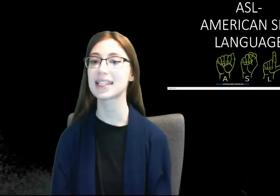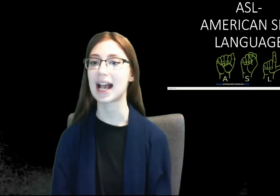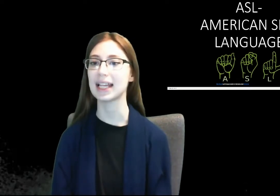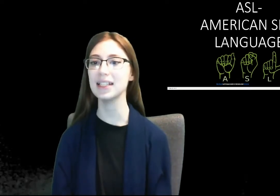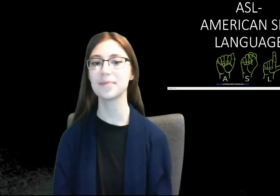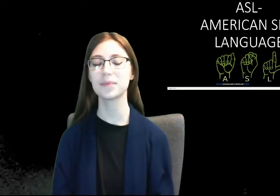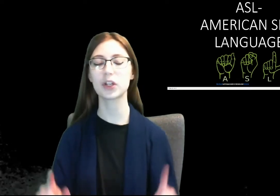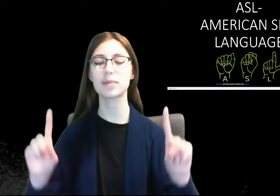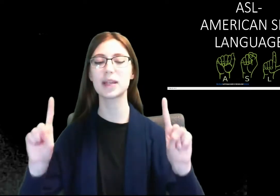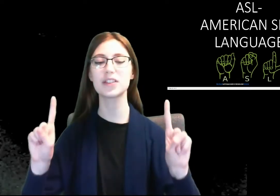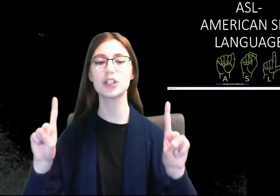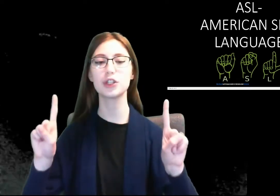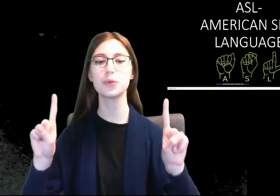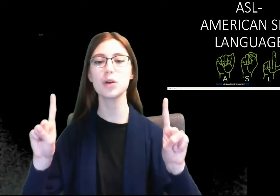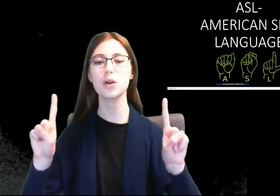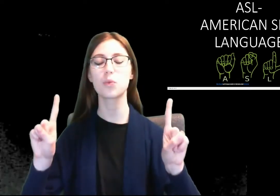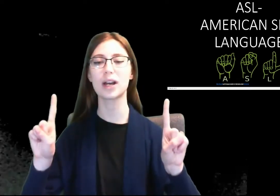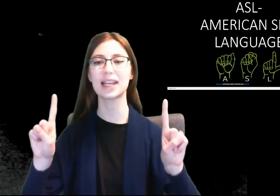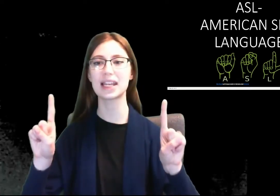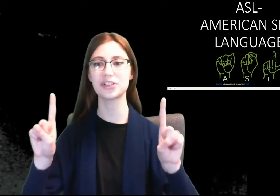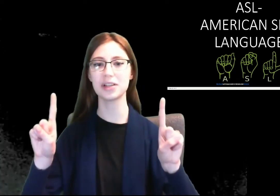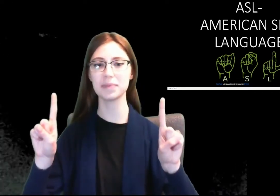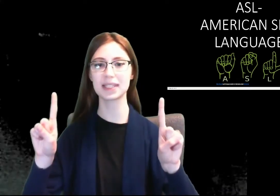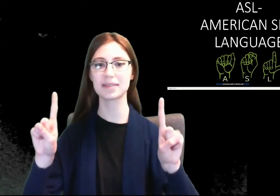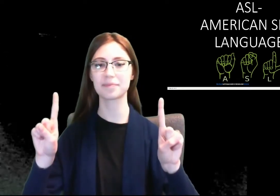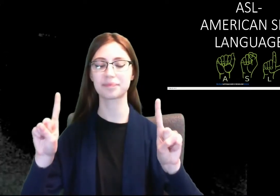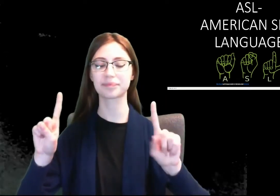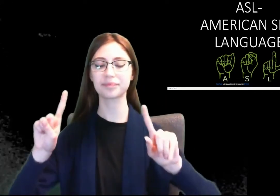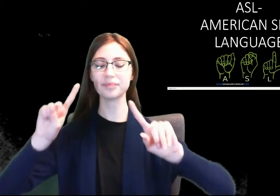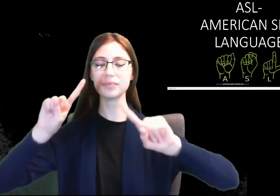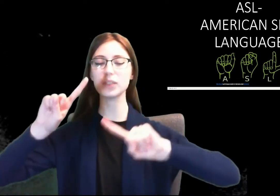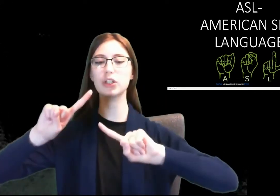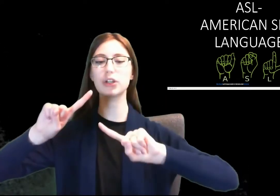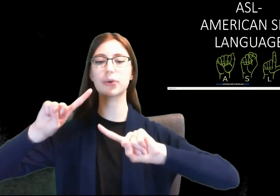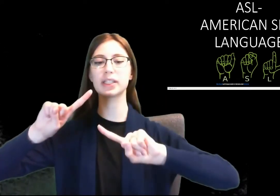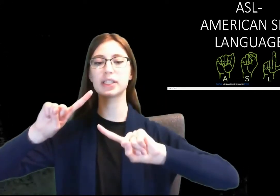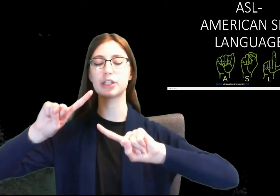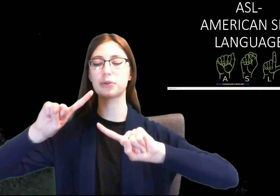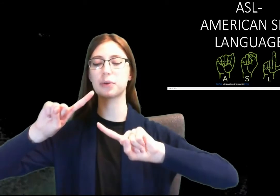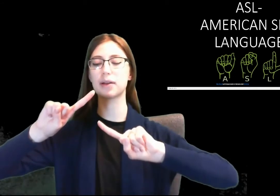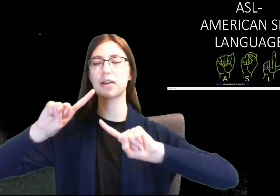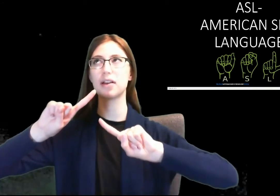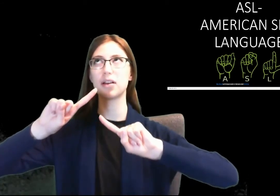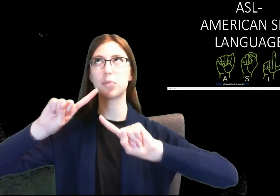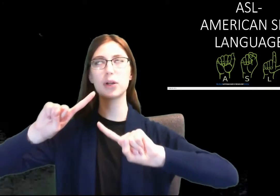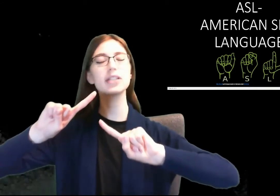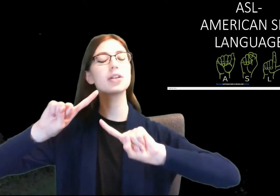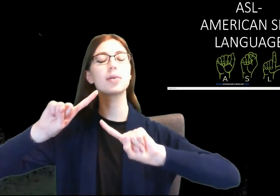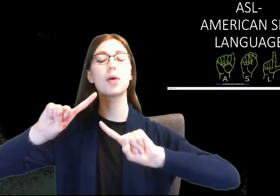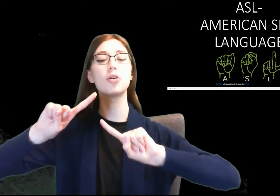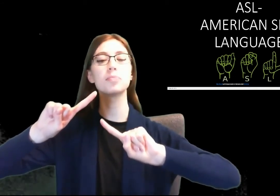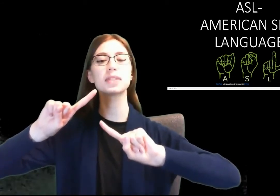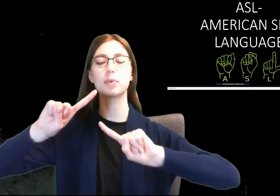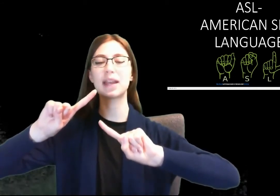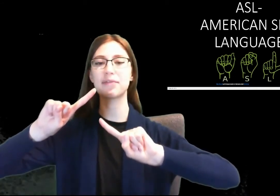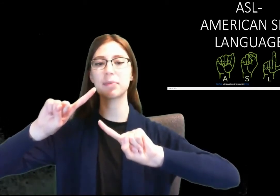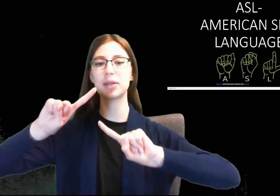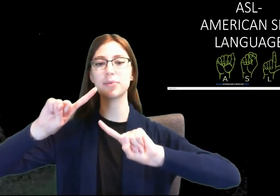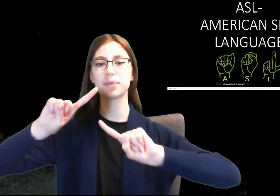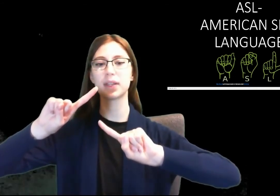Sign, you're going to make 2 one-hand shapes. You're going to point your palms away from you